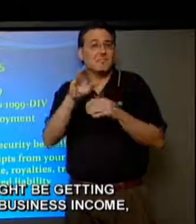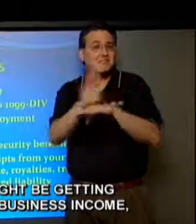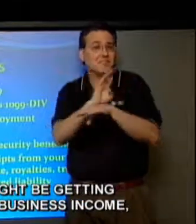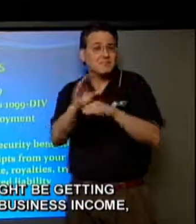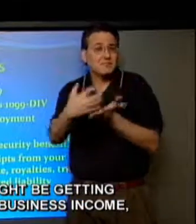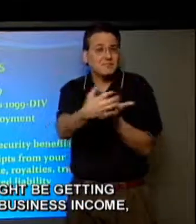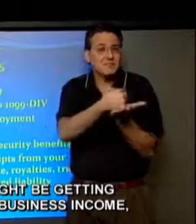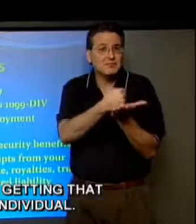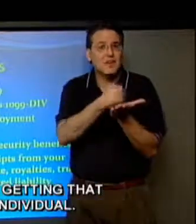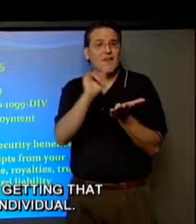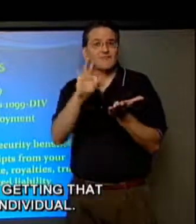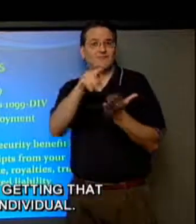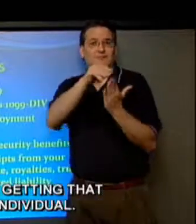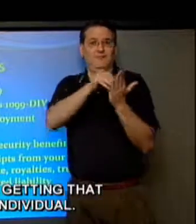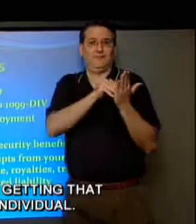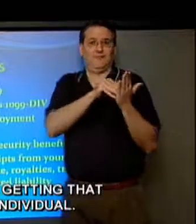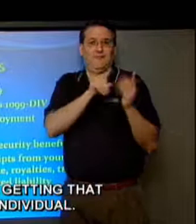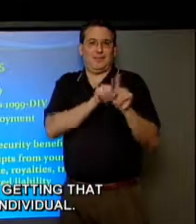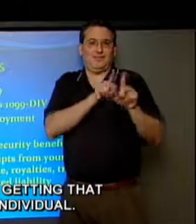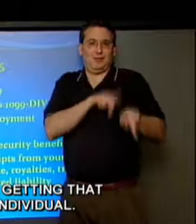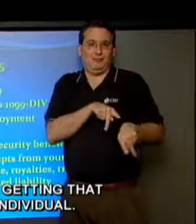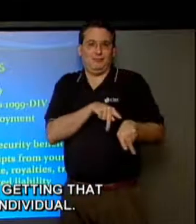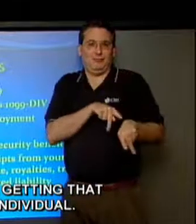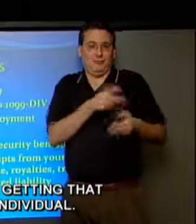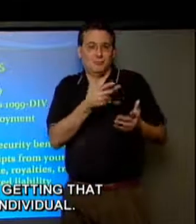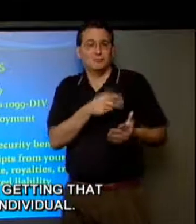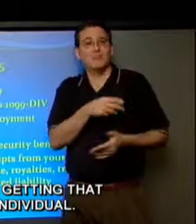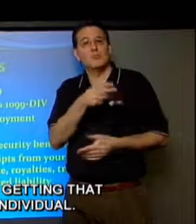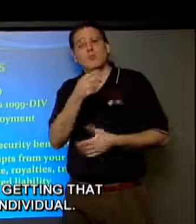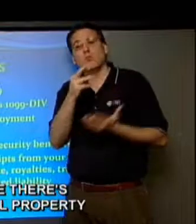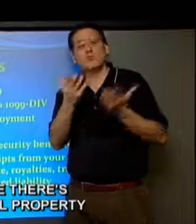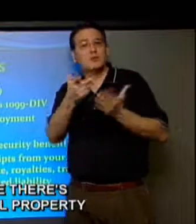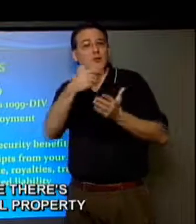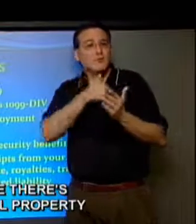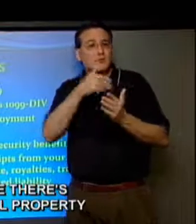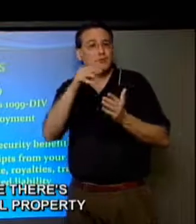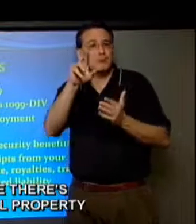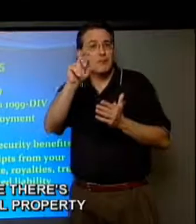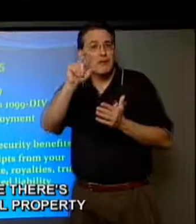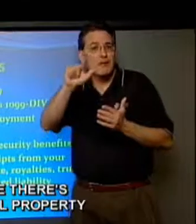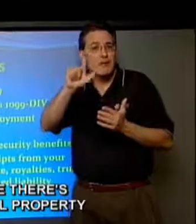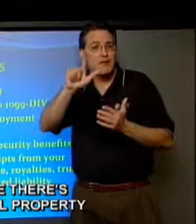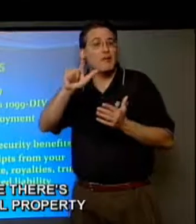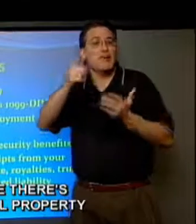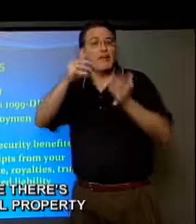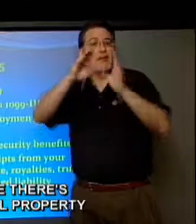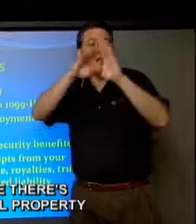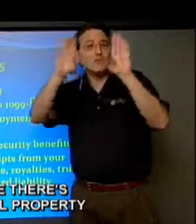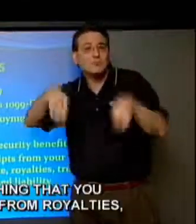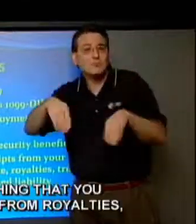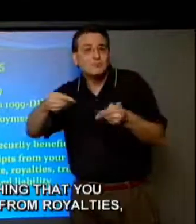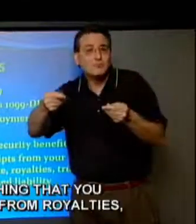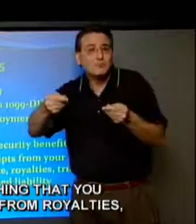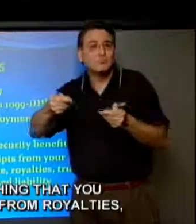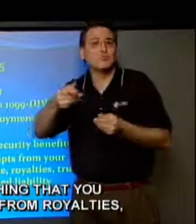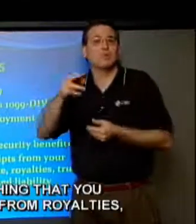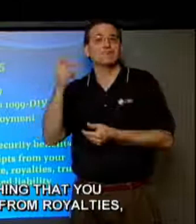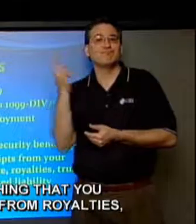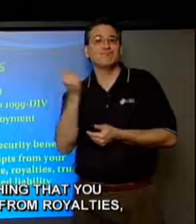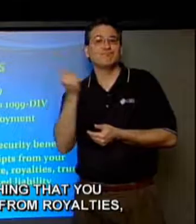income, if you're getting that as an individual, maybe there's rental property or something that you're getting